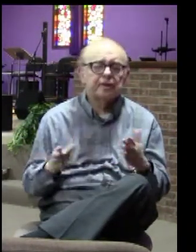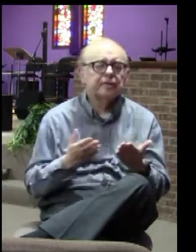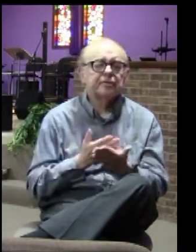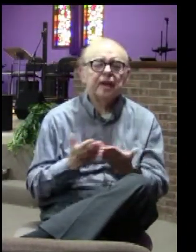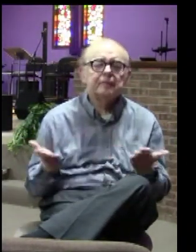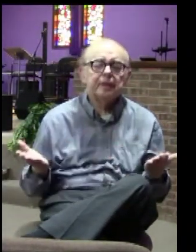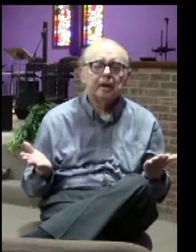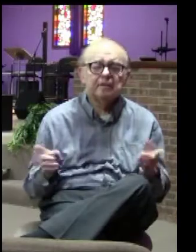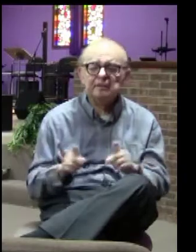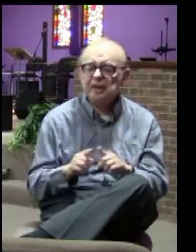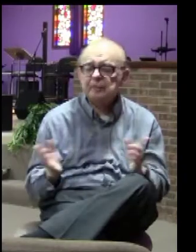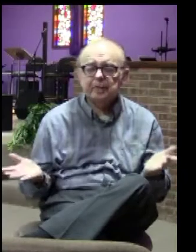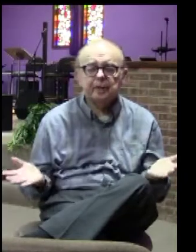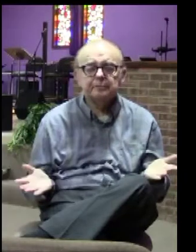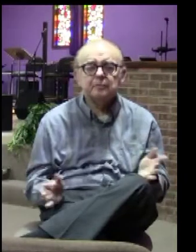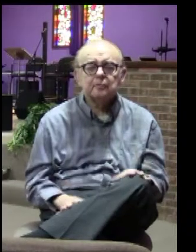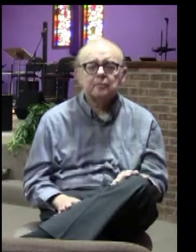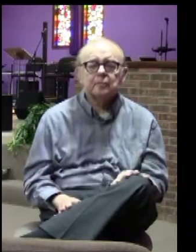thing?